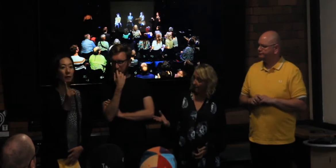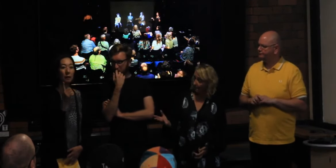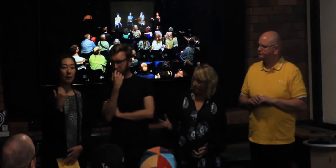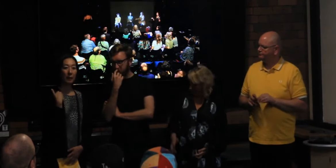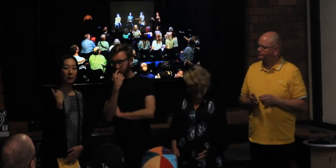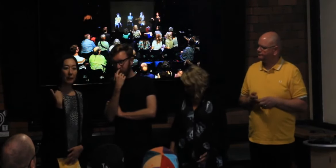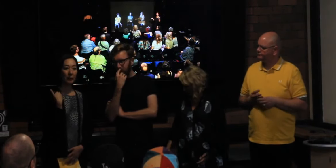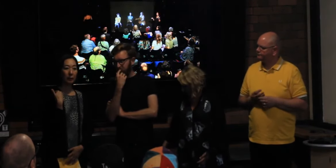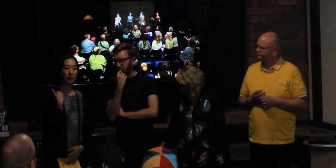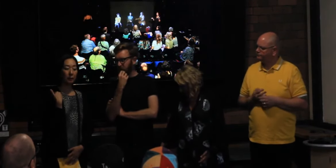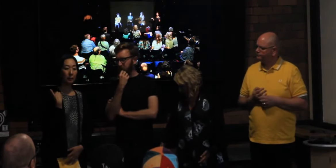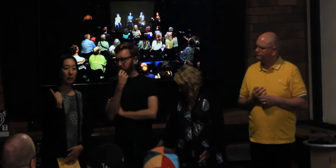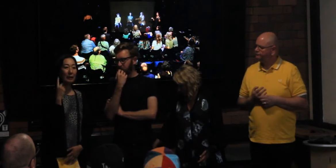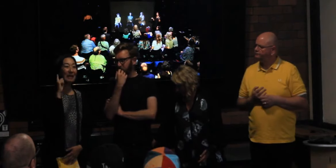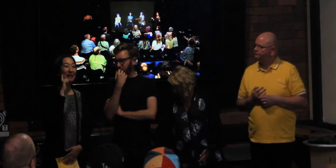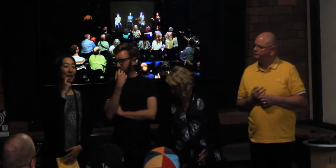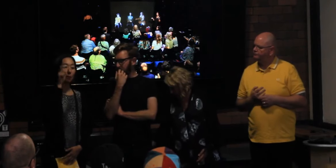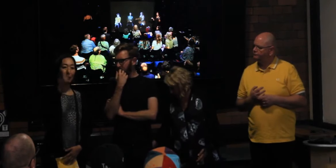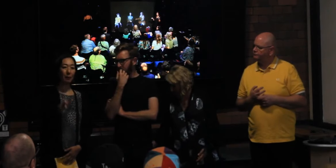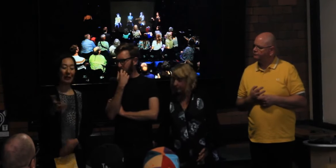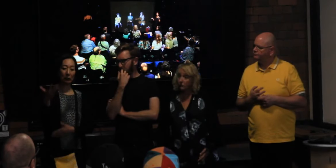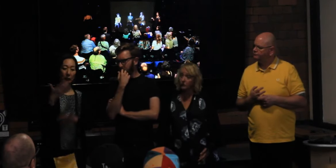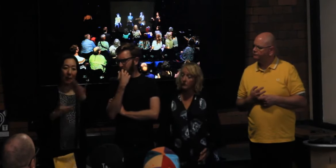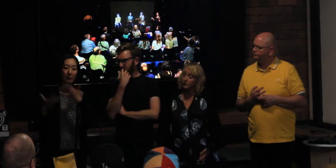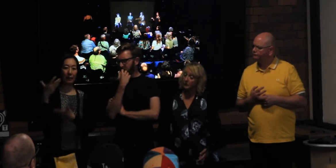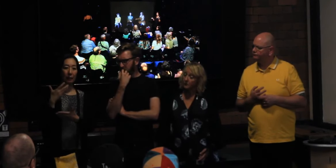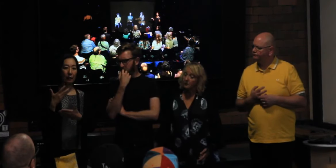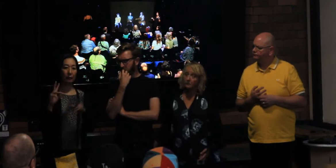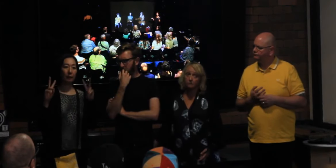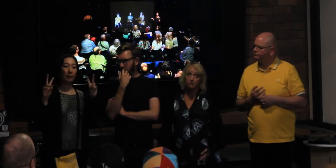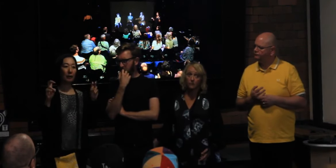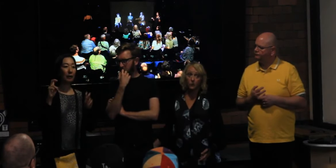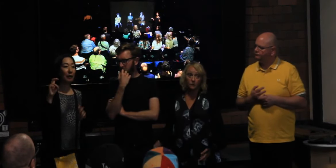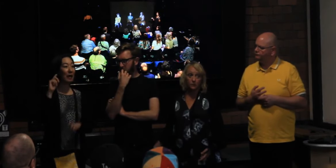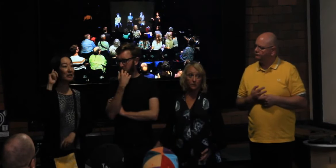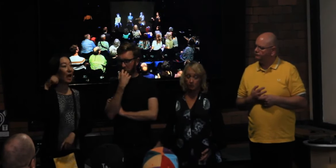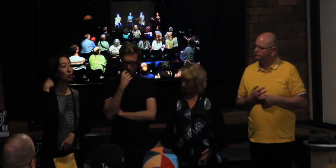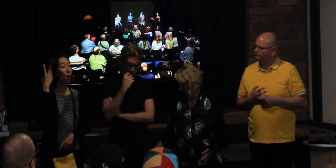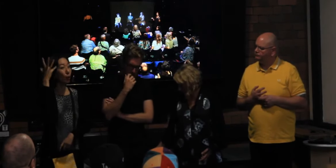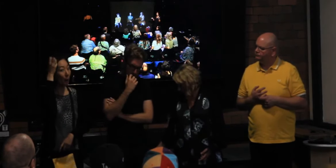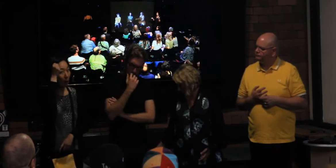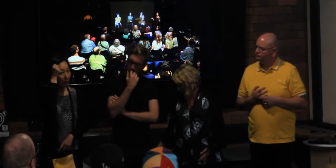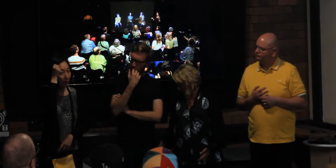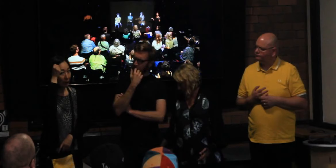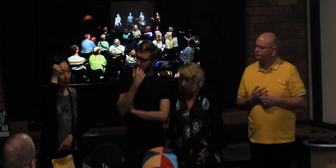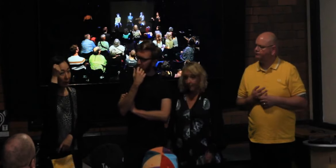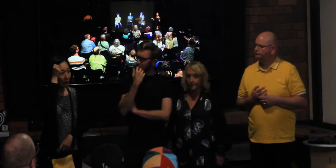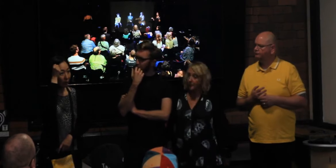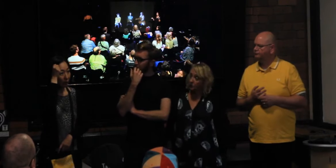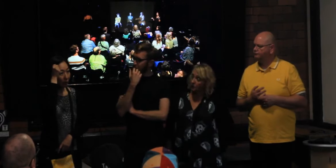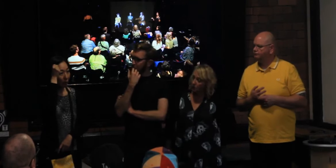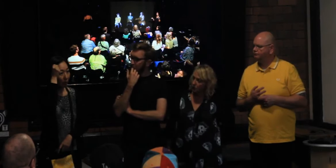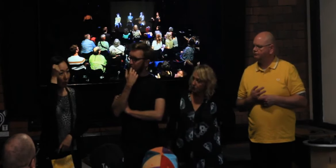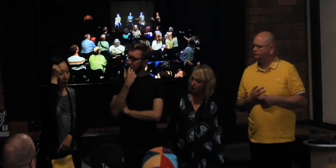Yes, and just to add to that, this reminds me, when hearing people have talked to me, they talk